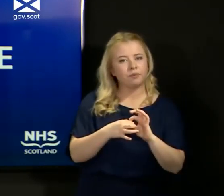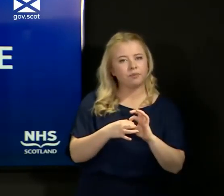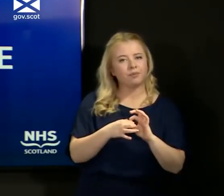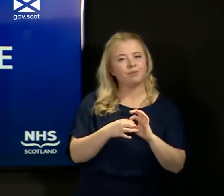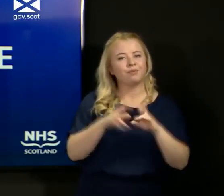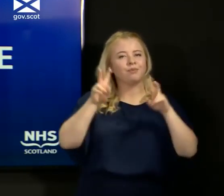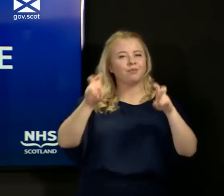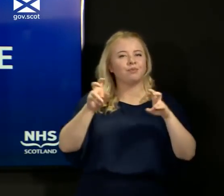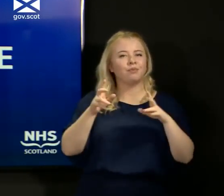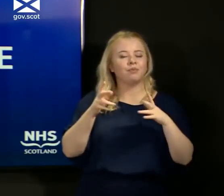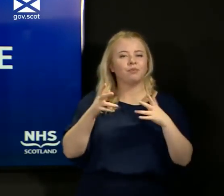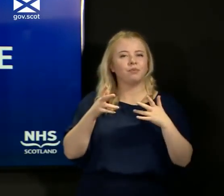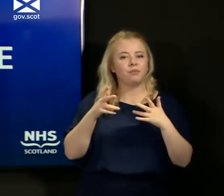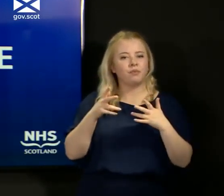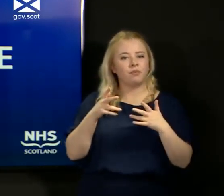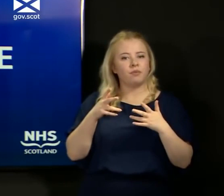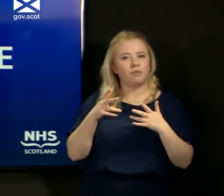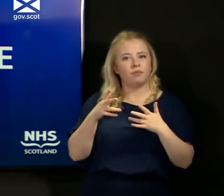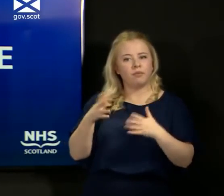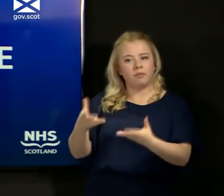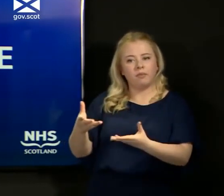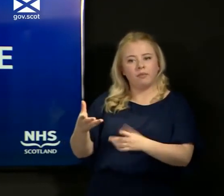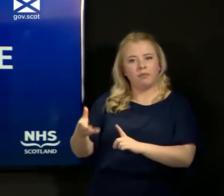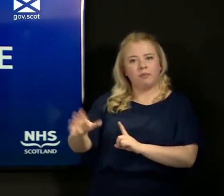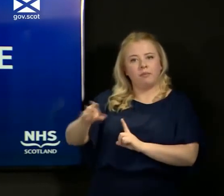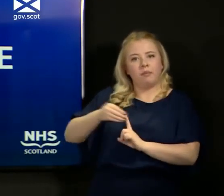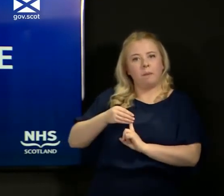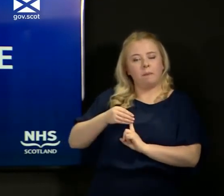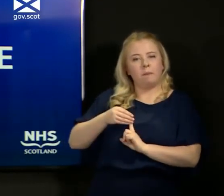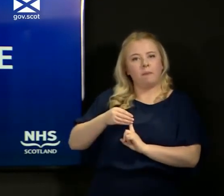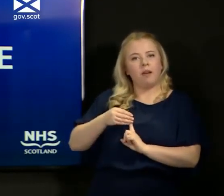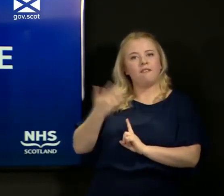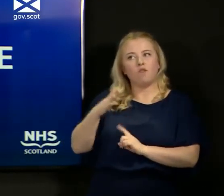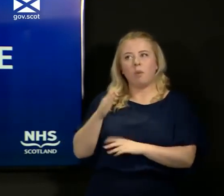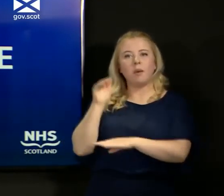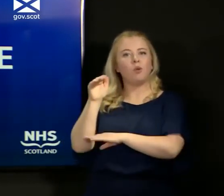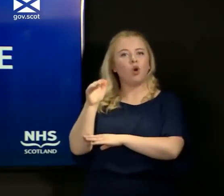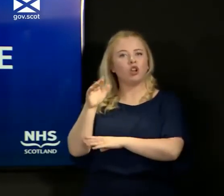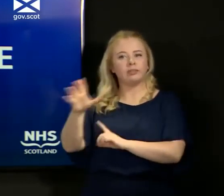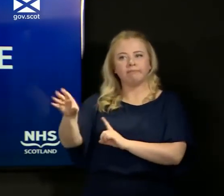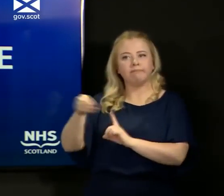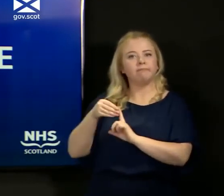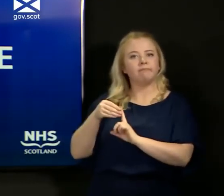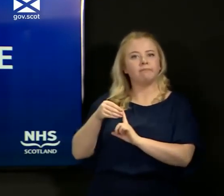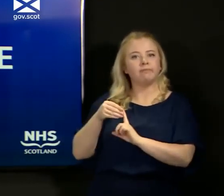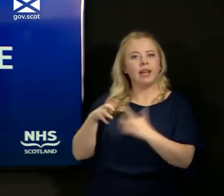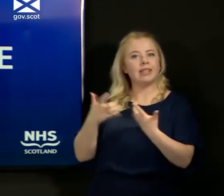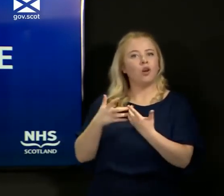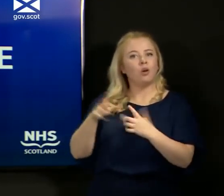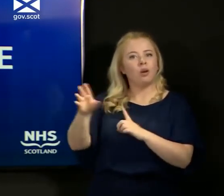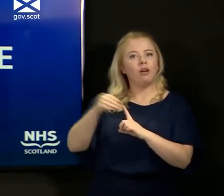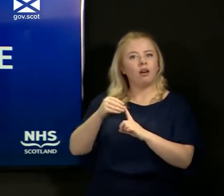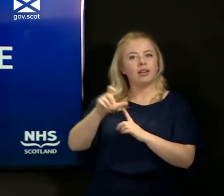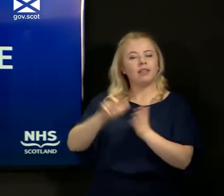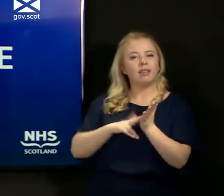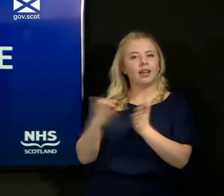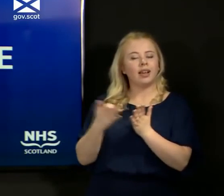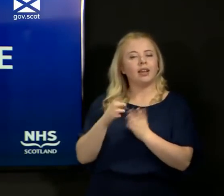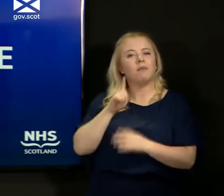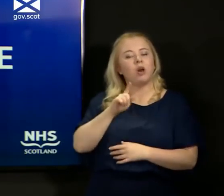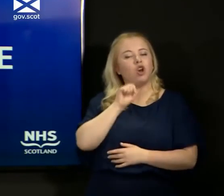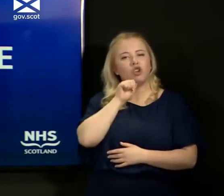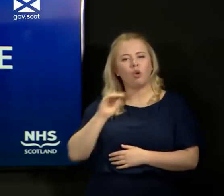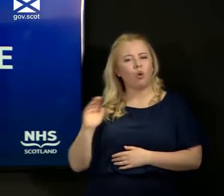if you like, injections of the virus from, or importations of the virus from abroad. Not all of them could you kind